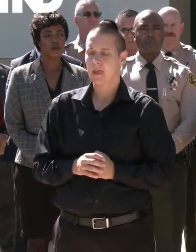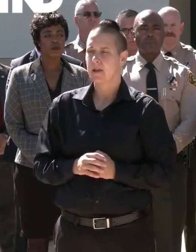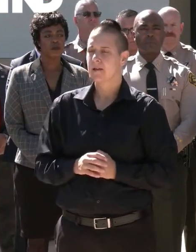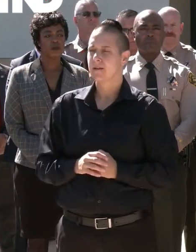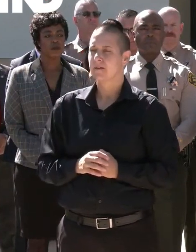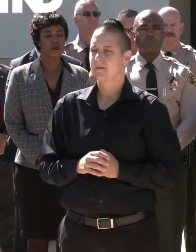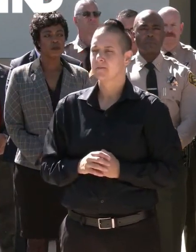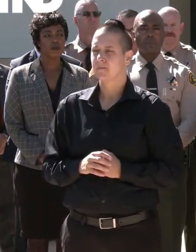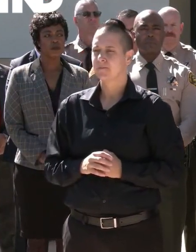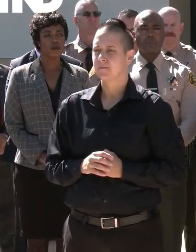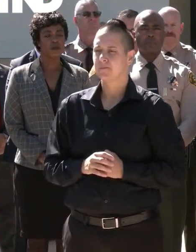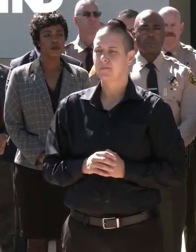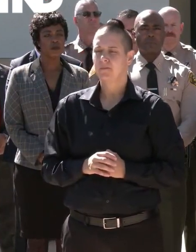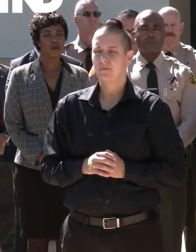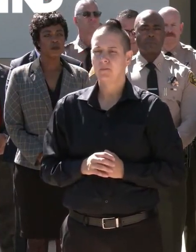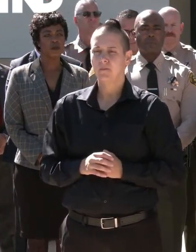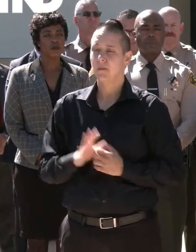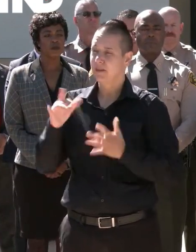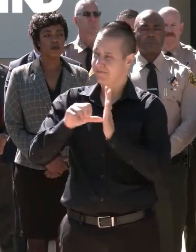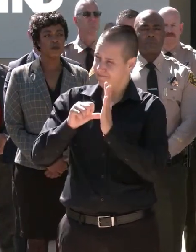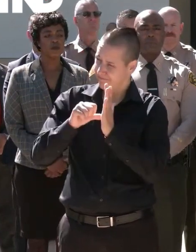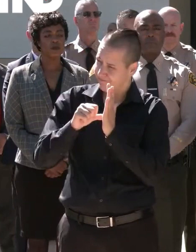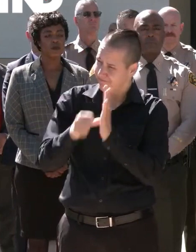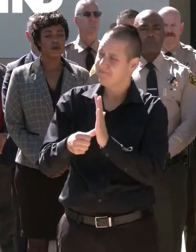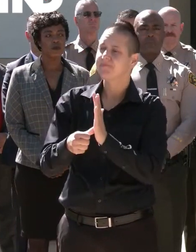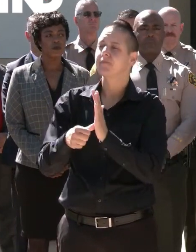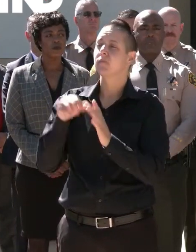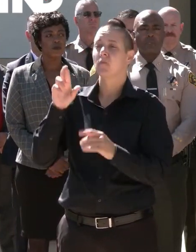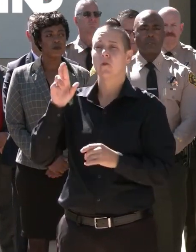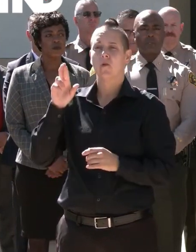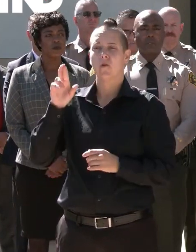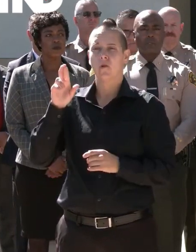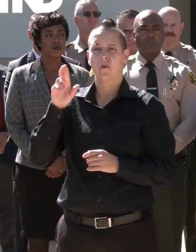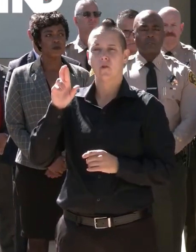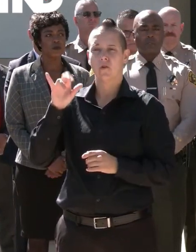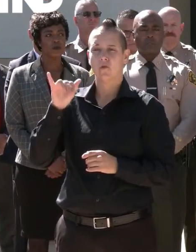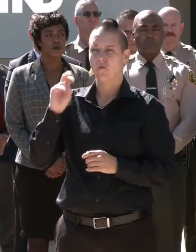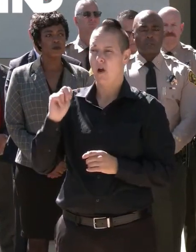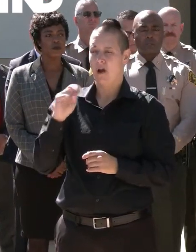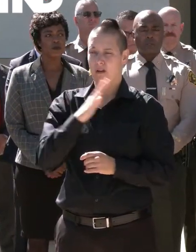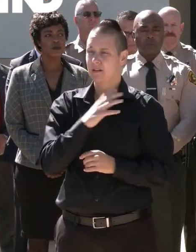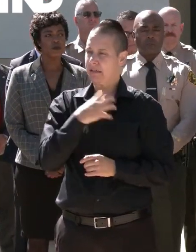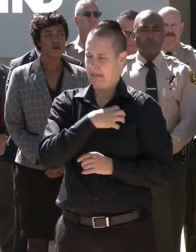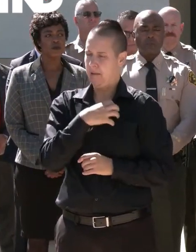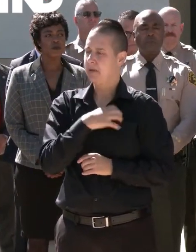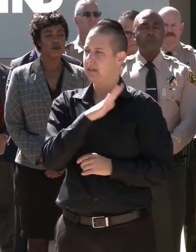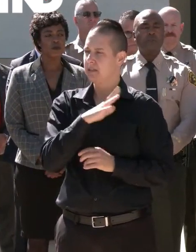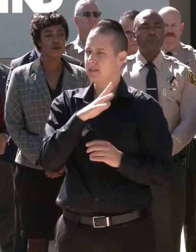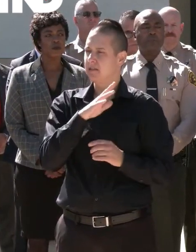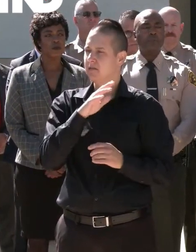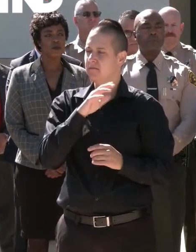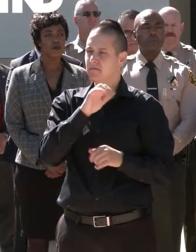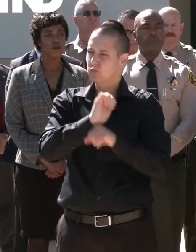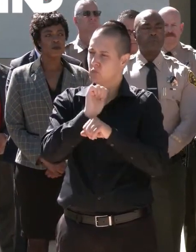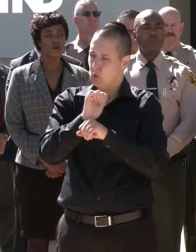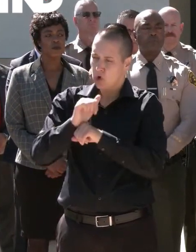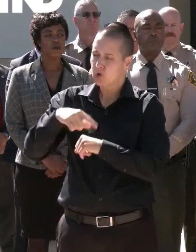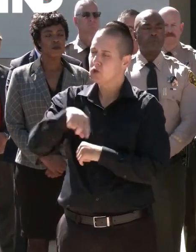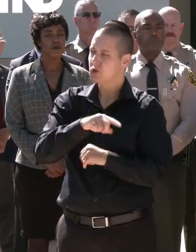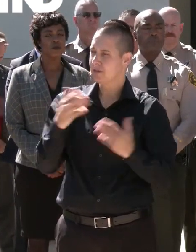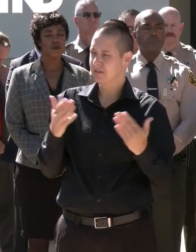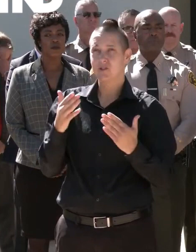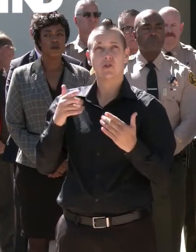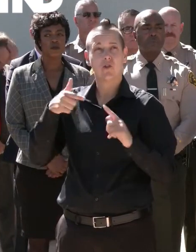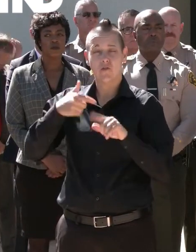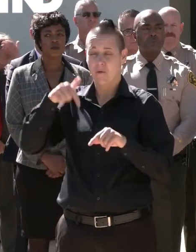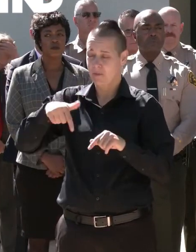I would also like to emphasize that Ryan's partners the deputies that serve this community here out of the